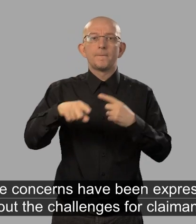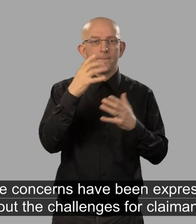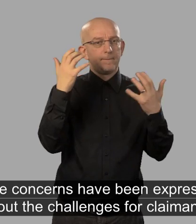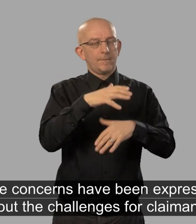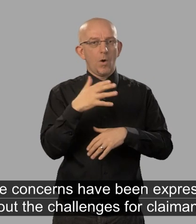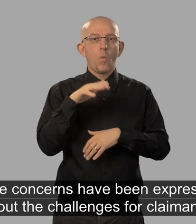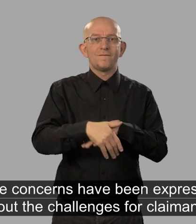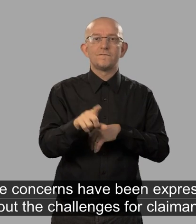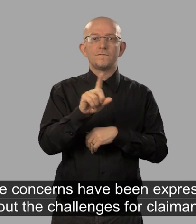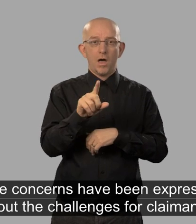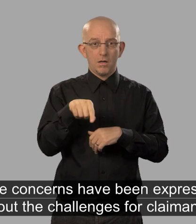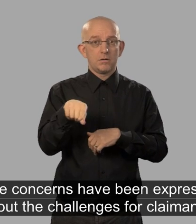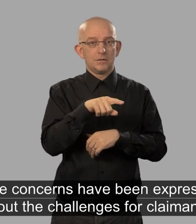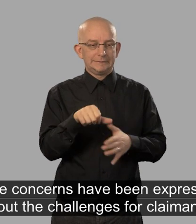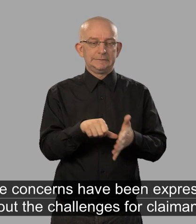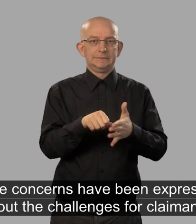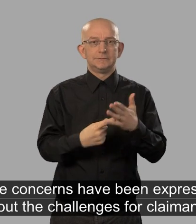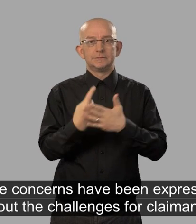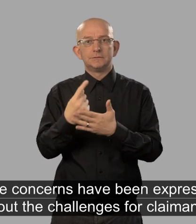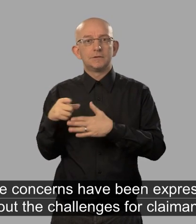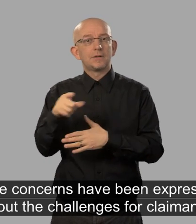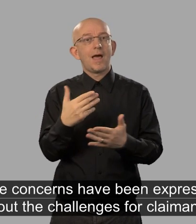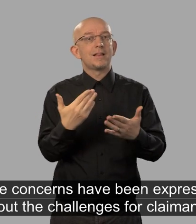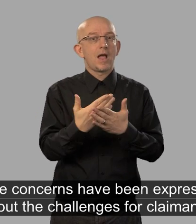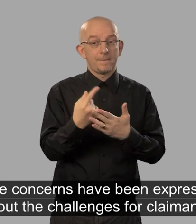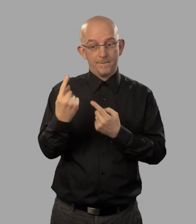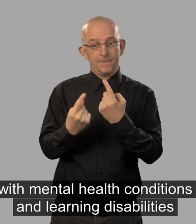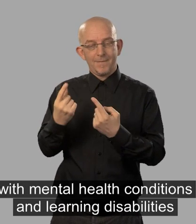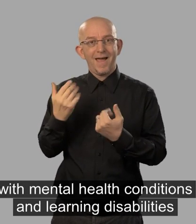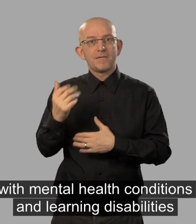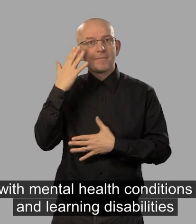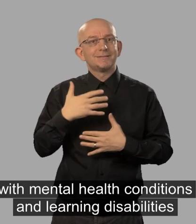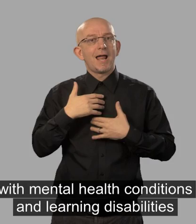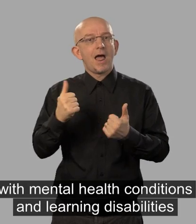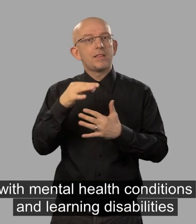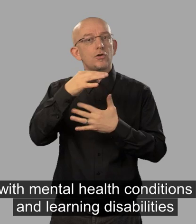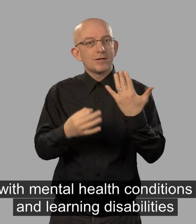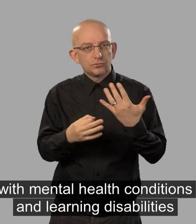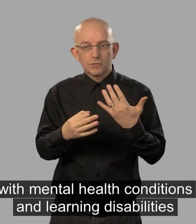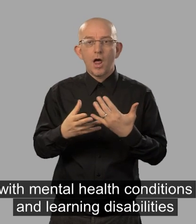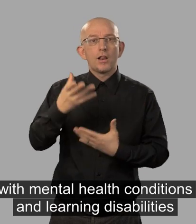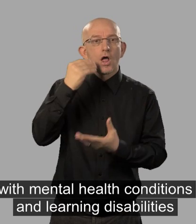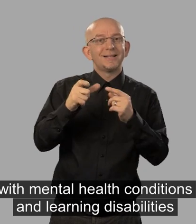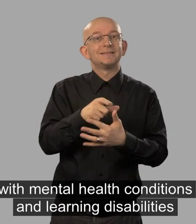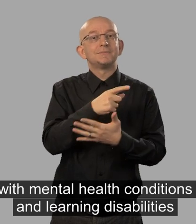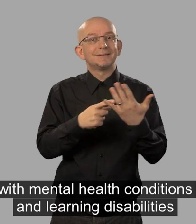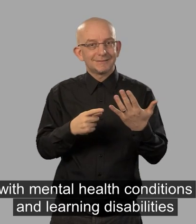Some concerns have been expressed about the challenges for claimants with mental health conditions and learning disabilities